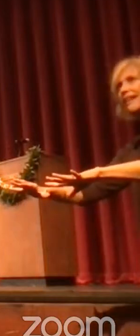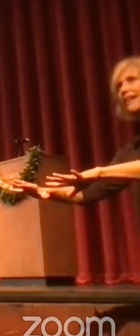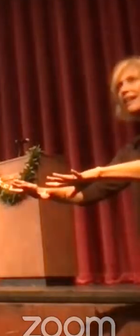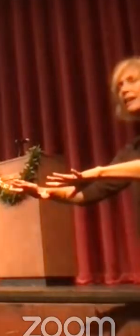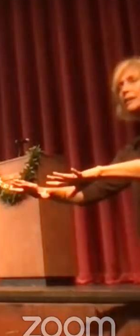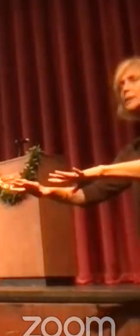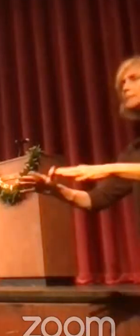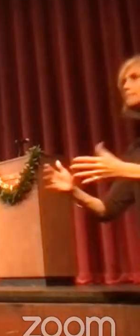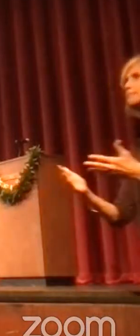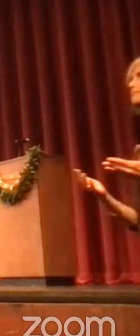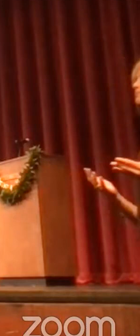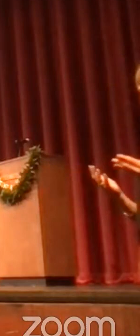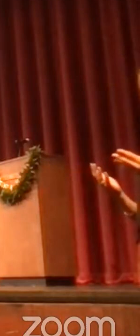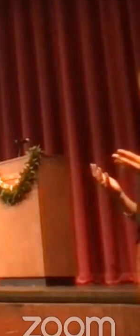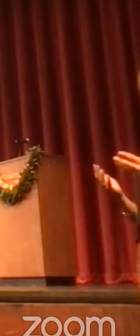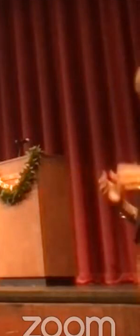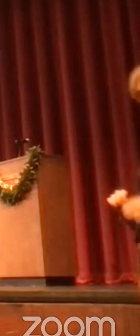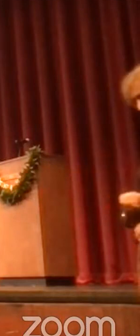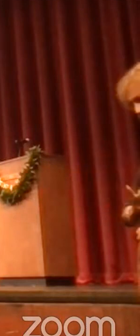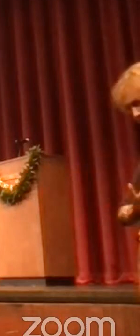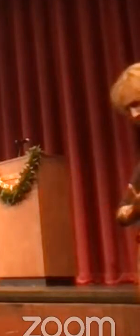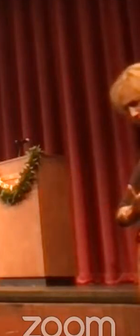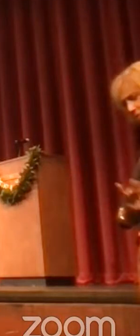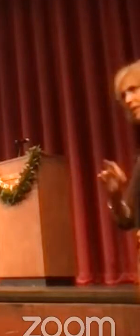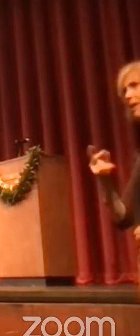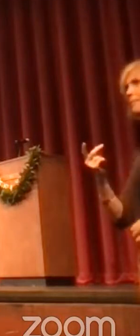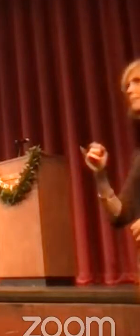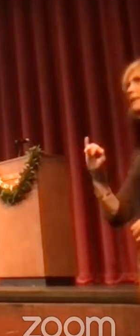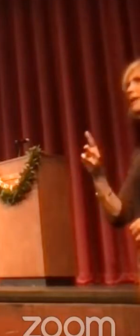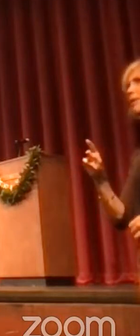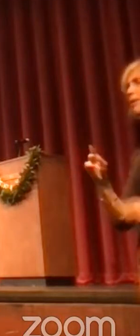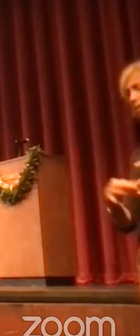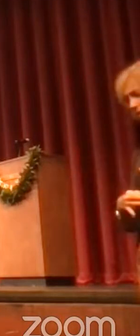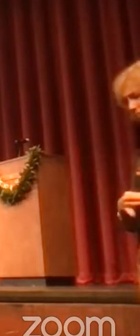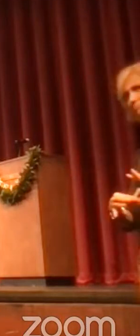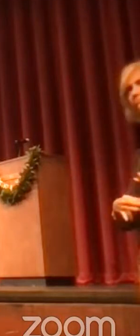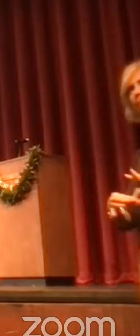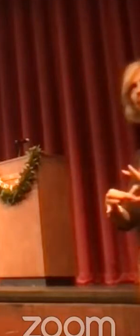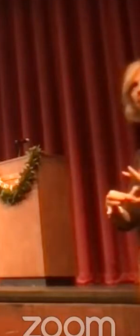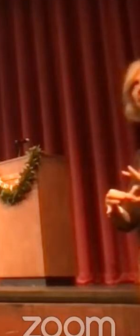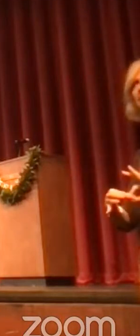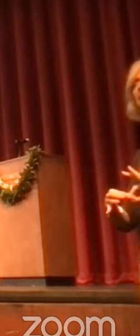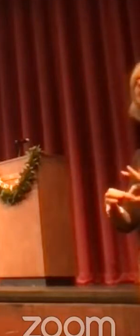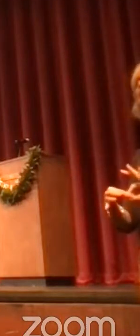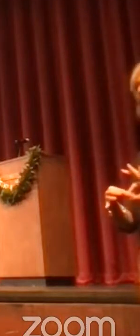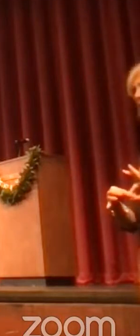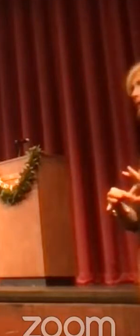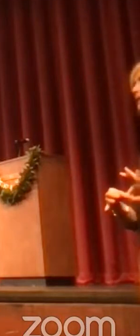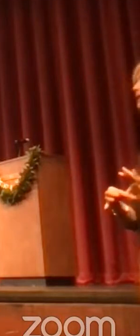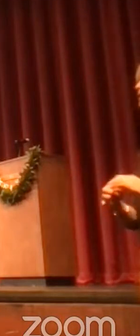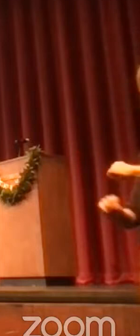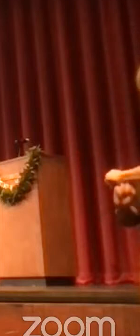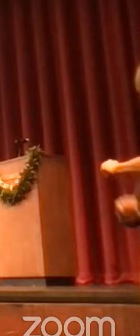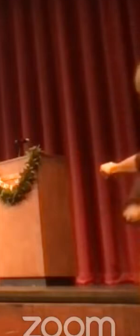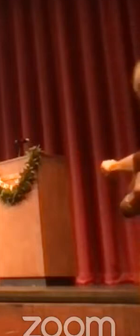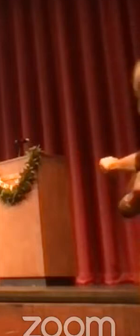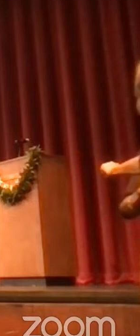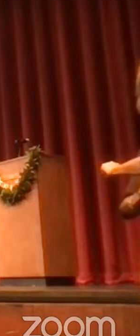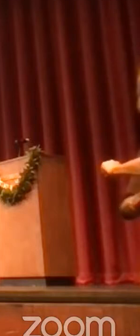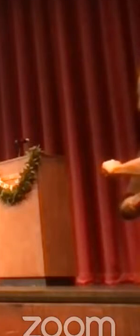It's to the piko, of course, that connects us. And then to those foundational